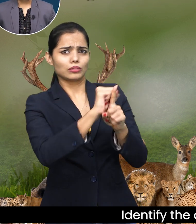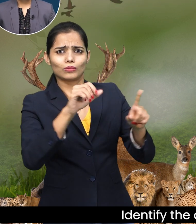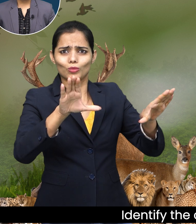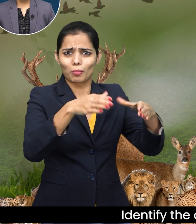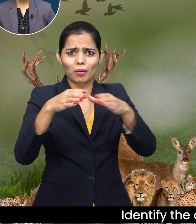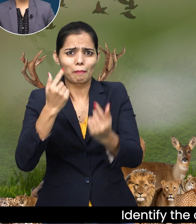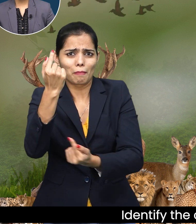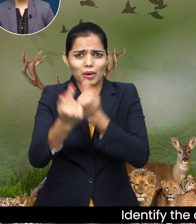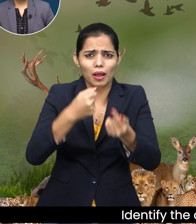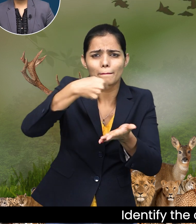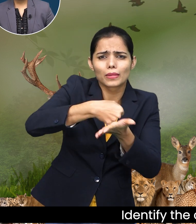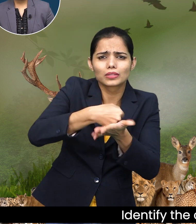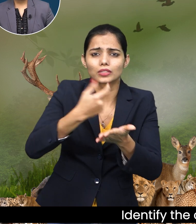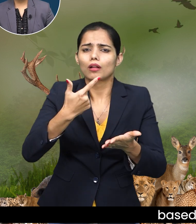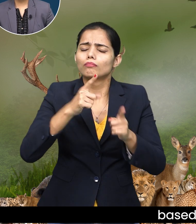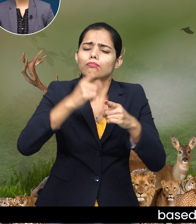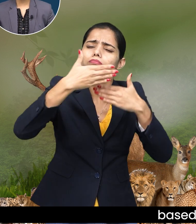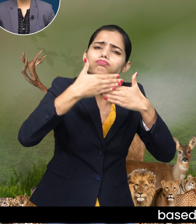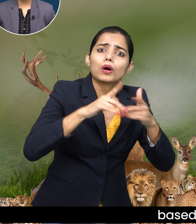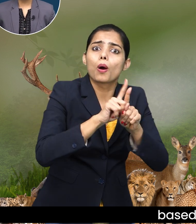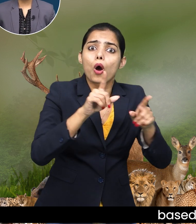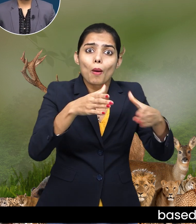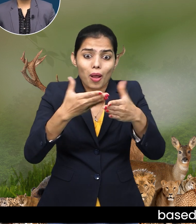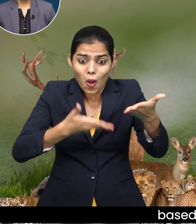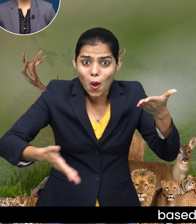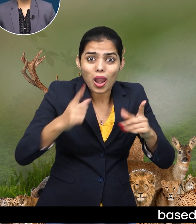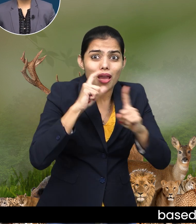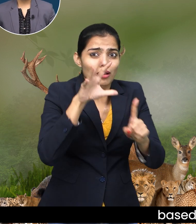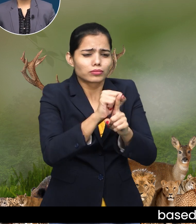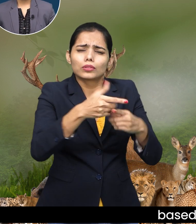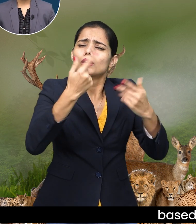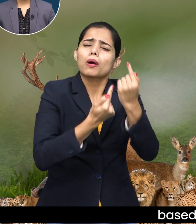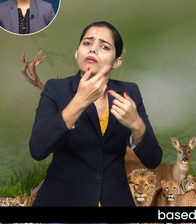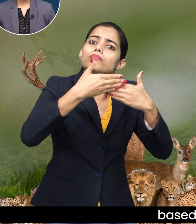identify the classification of plants based on their lifespan,